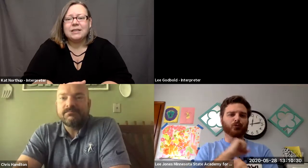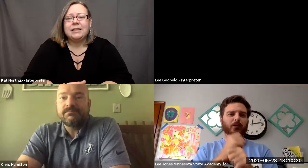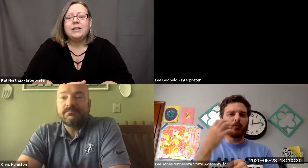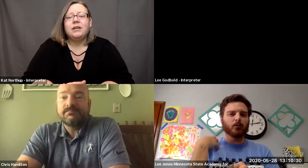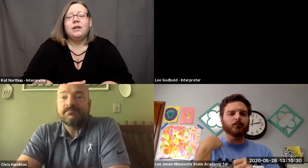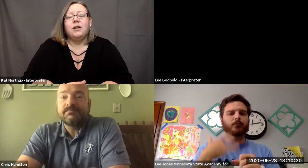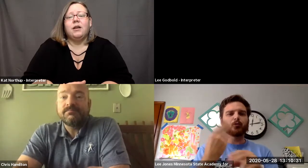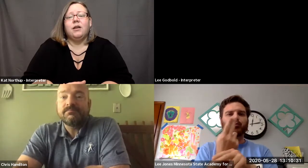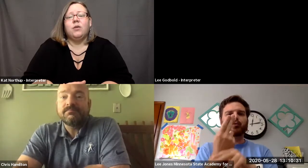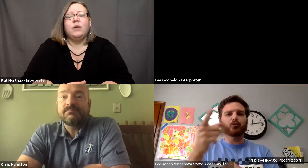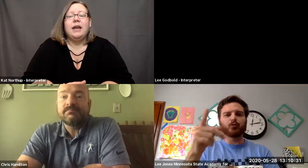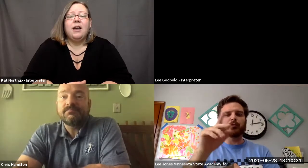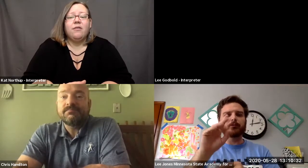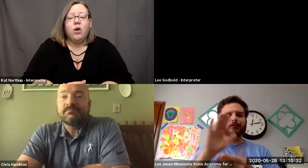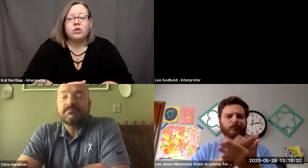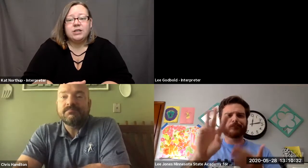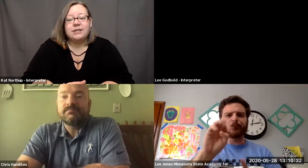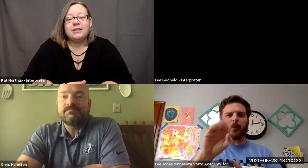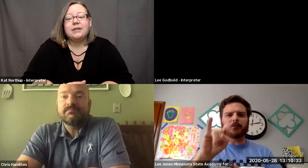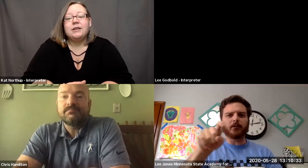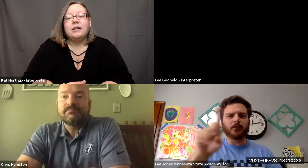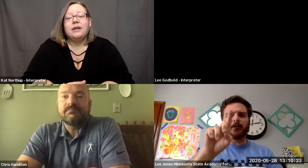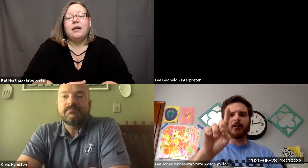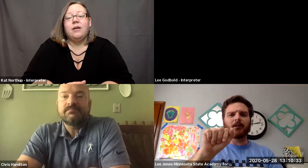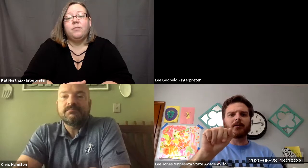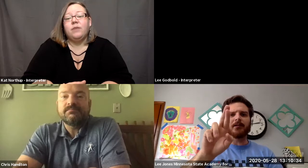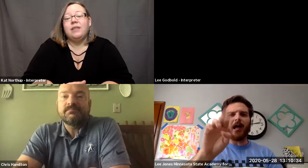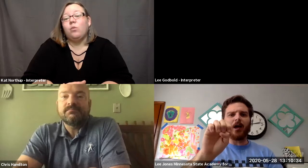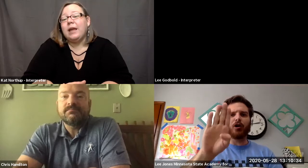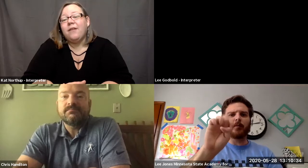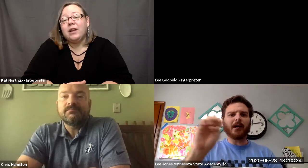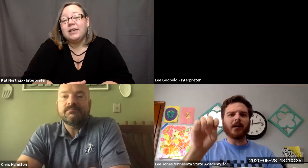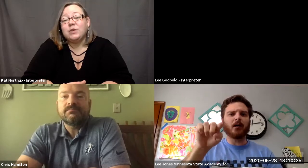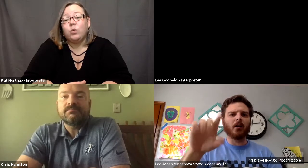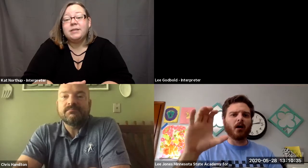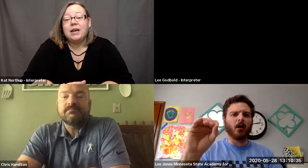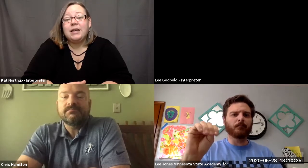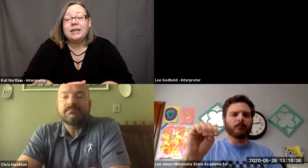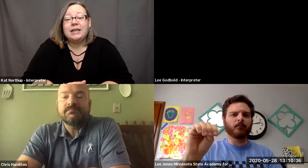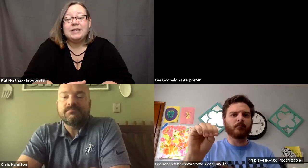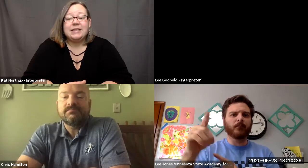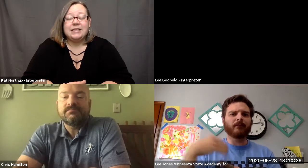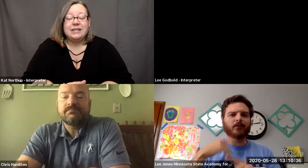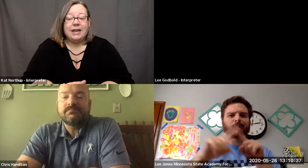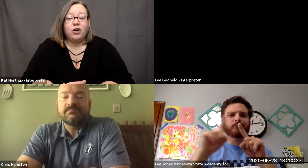secondly, we have coaches, and we have a nice website. It's